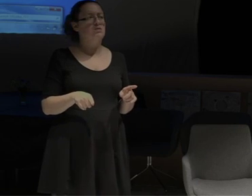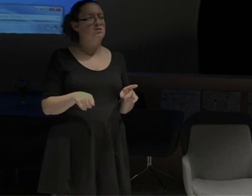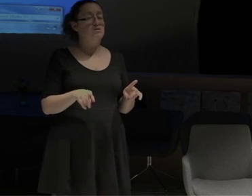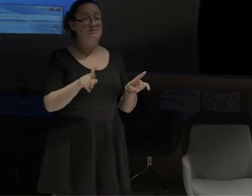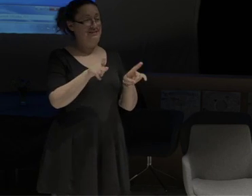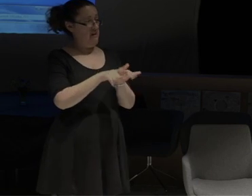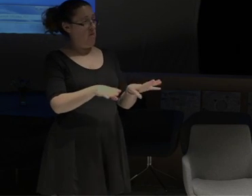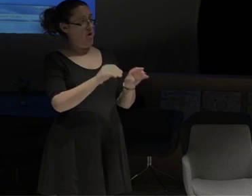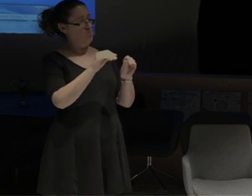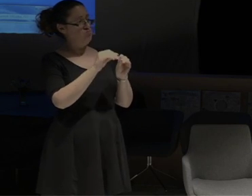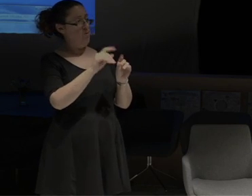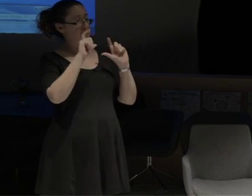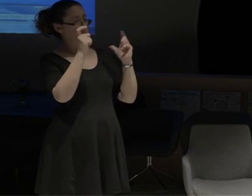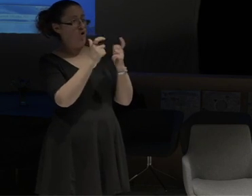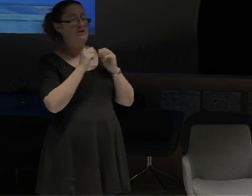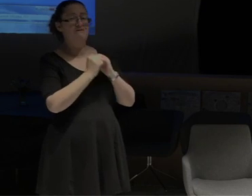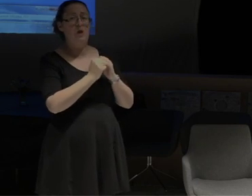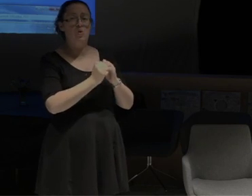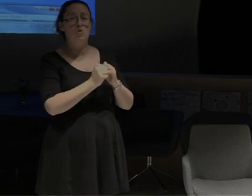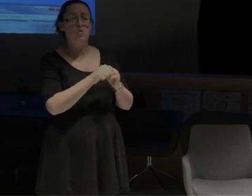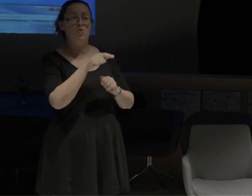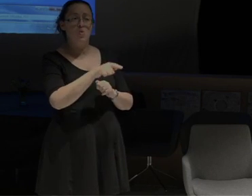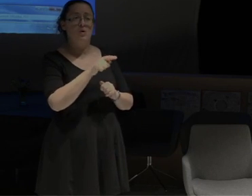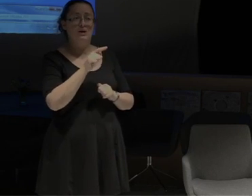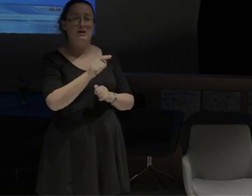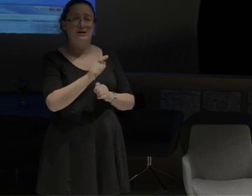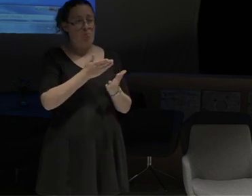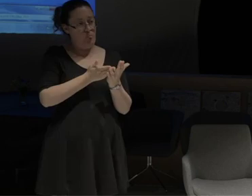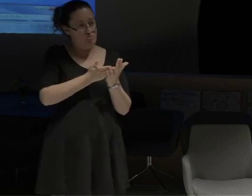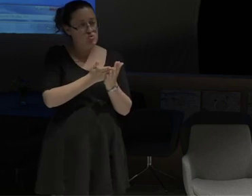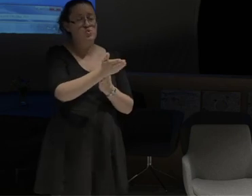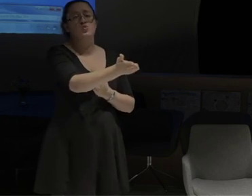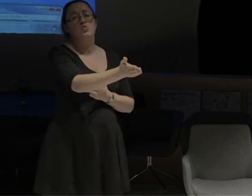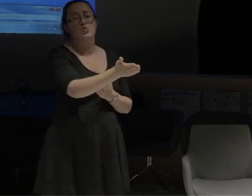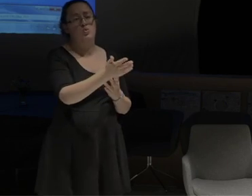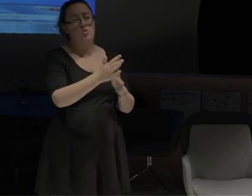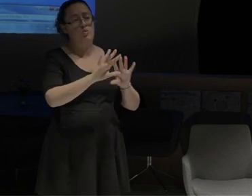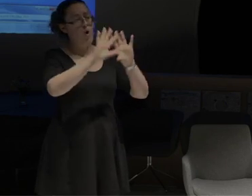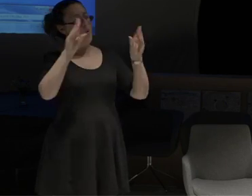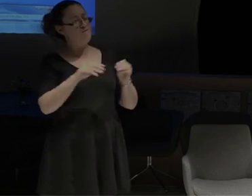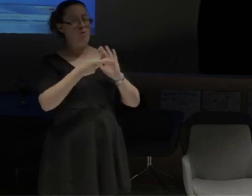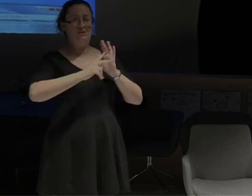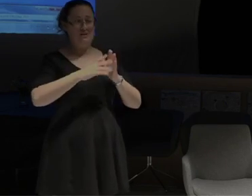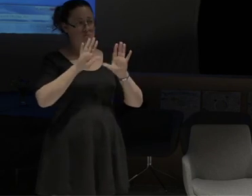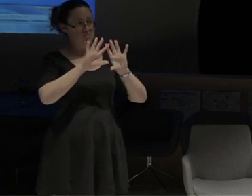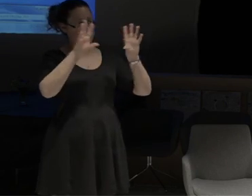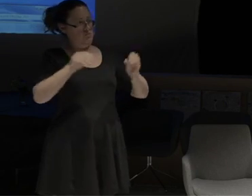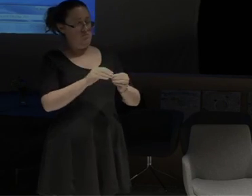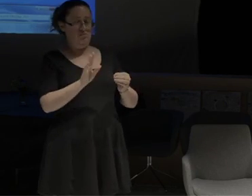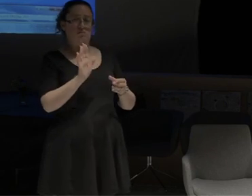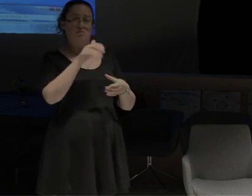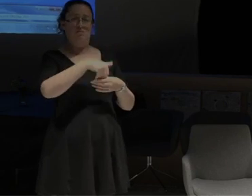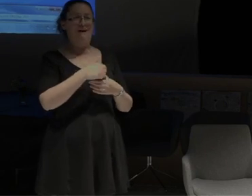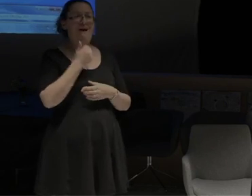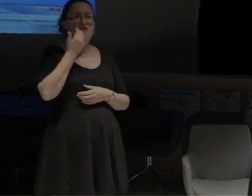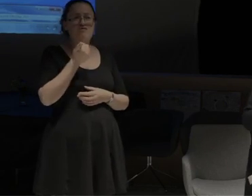Bromley College values. It needs to be all the way through the organisation, and it needs to be part of what you do every day. But I